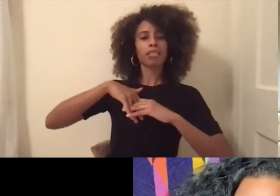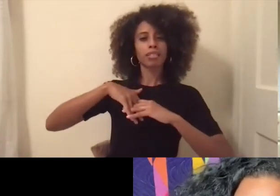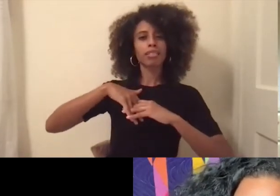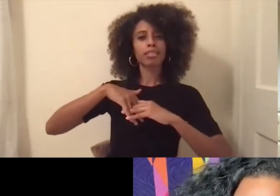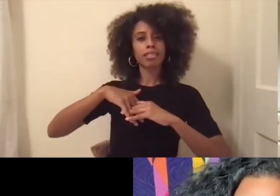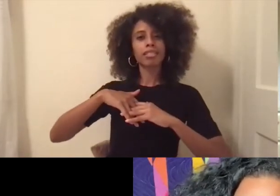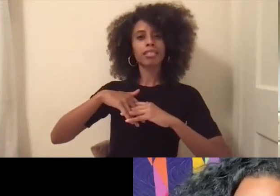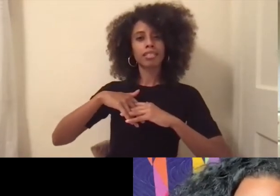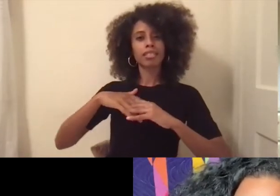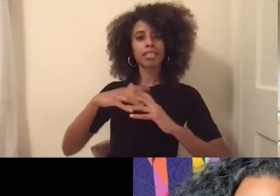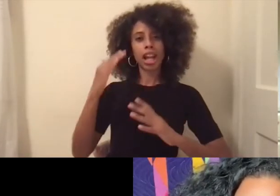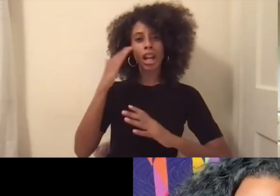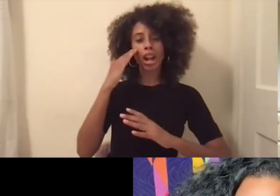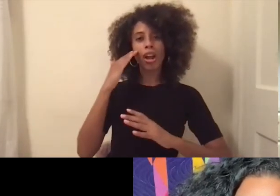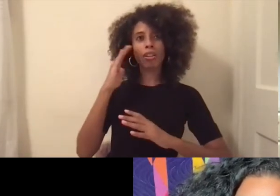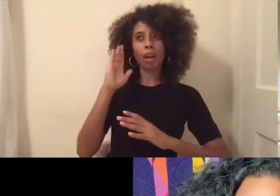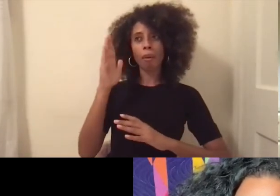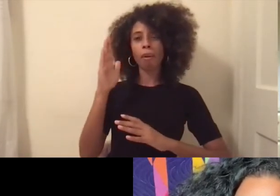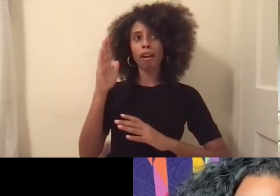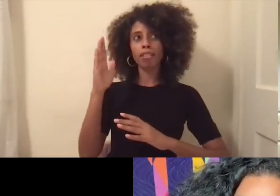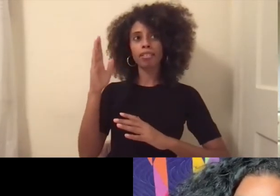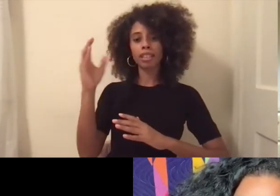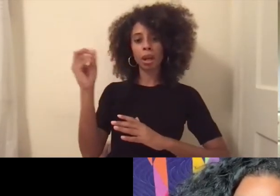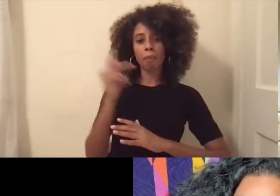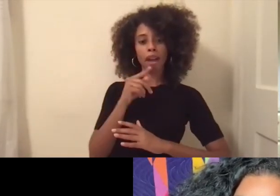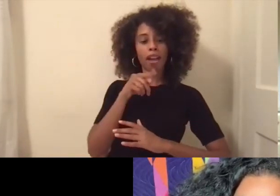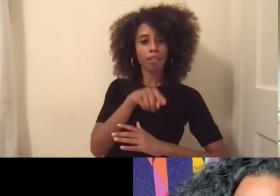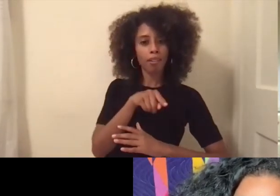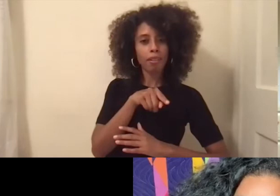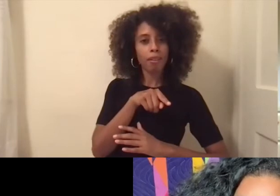I know I will return to those highlights